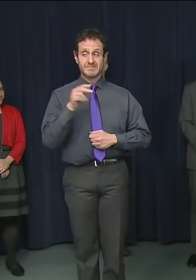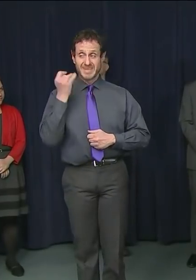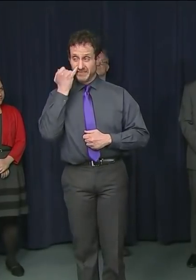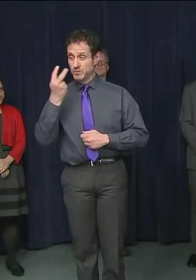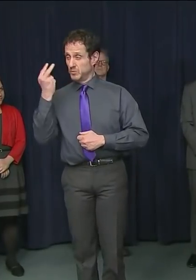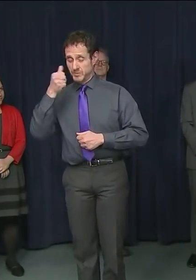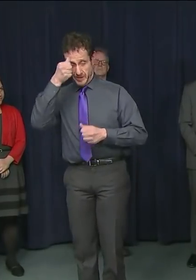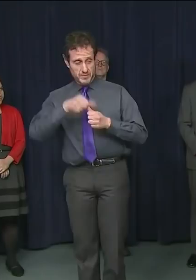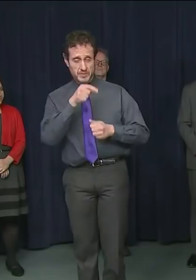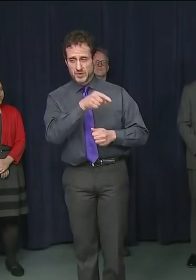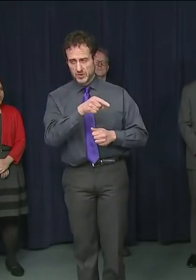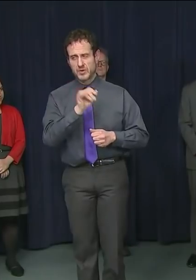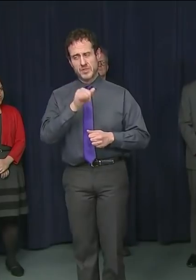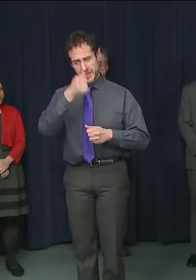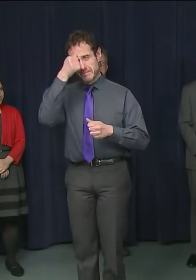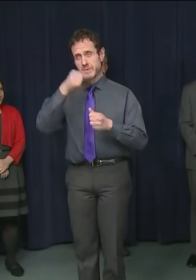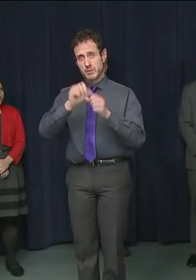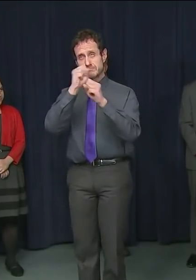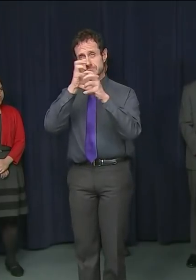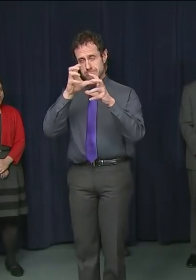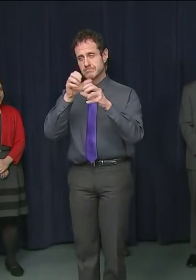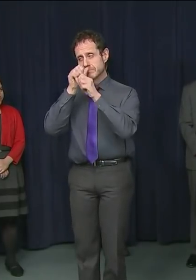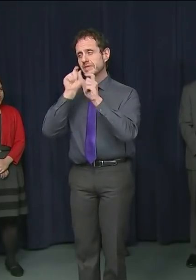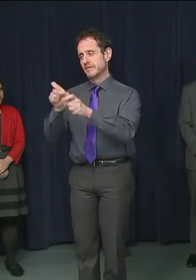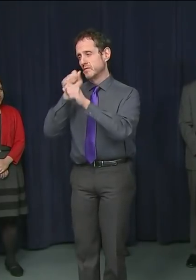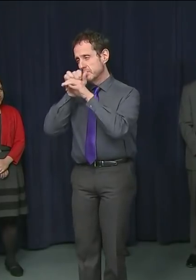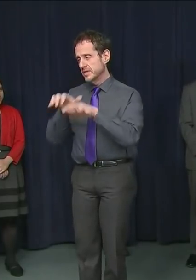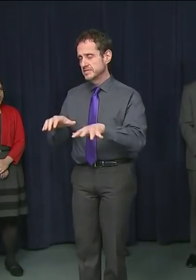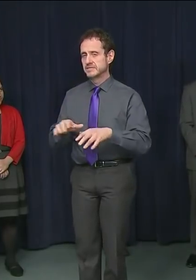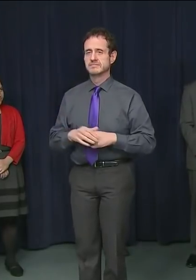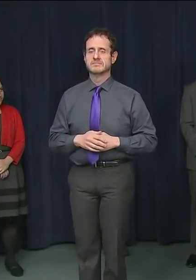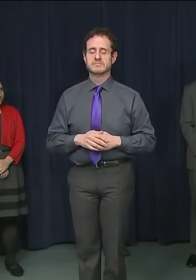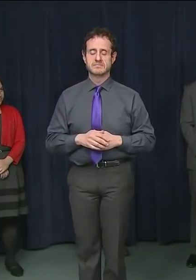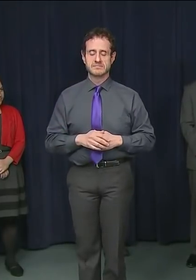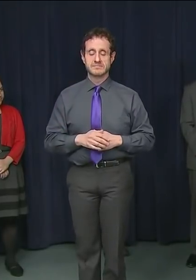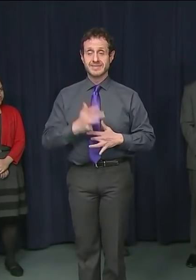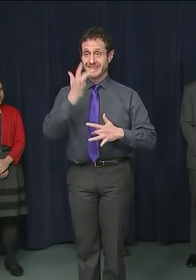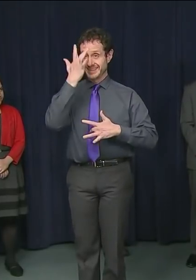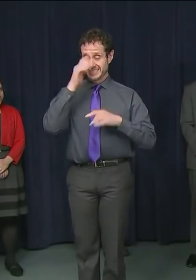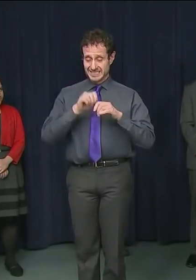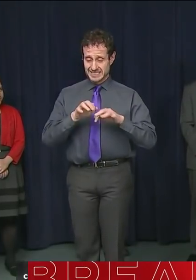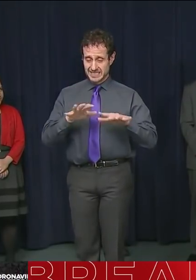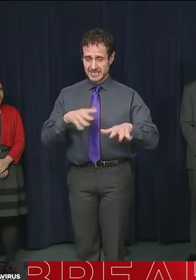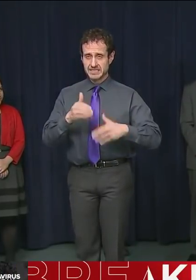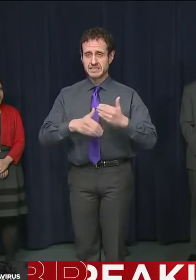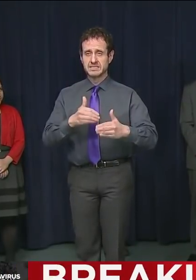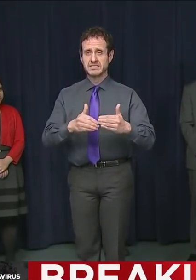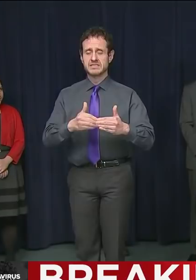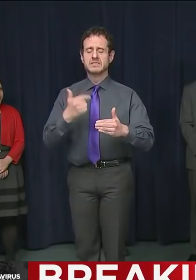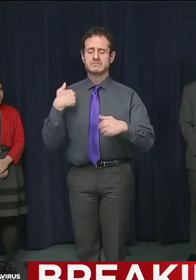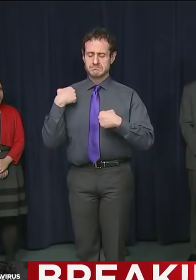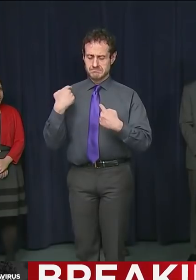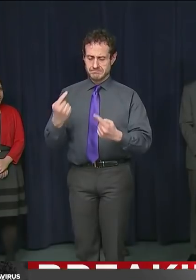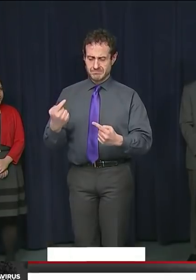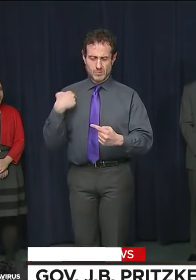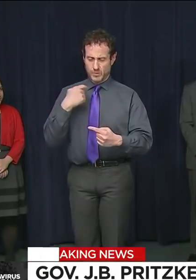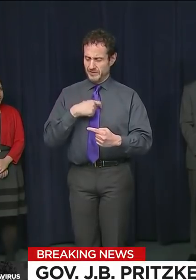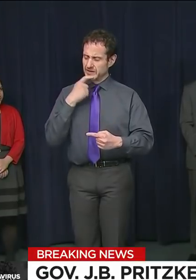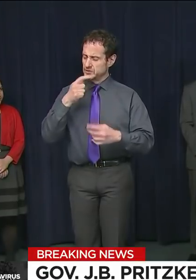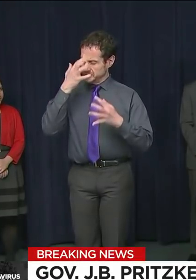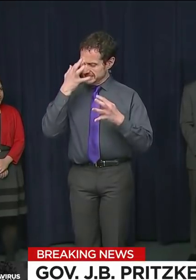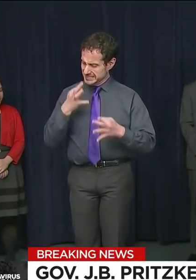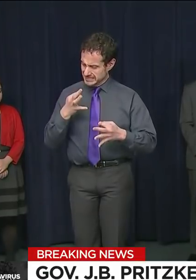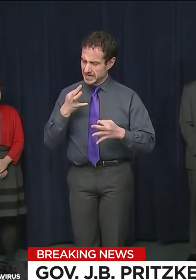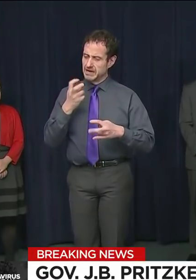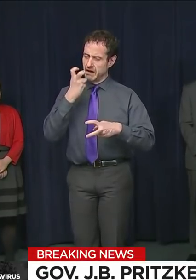As this epidemic has progressed, we've had to make some hard decisions. I'd like to take a minute to give you a window into